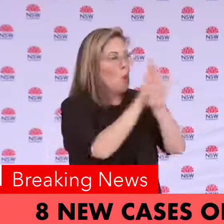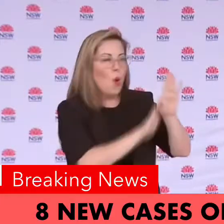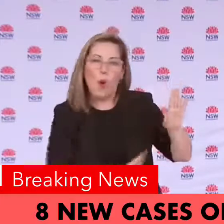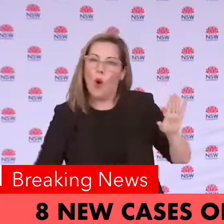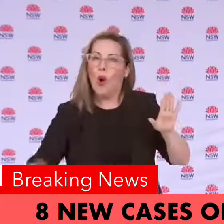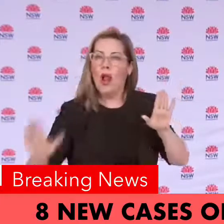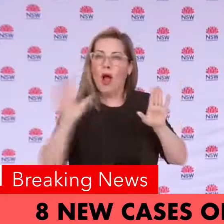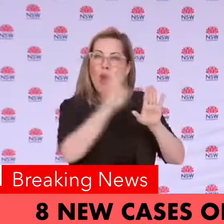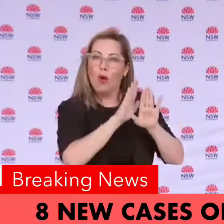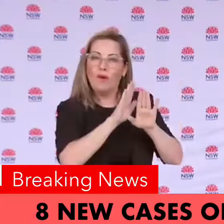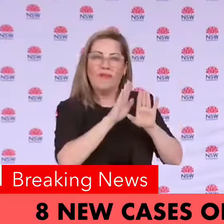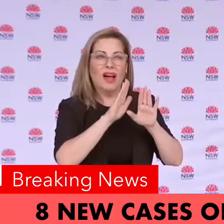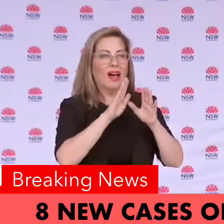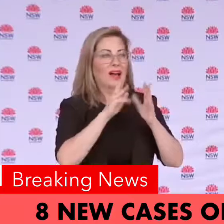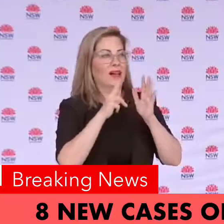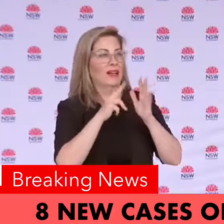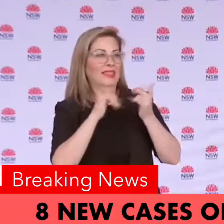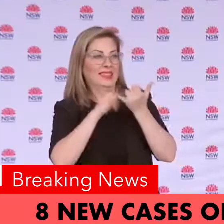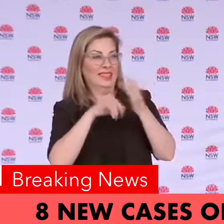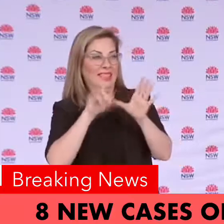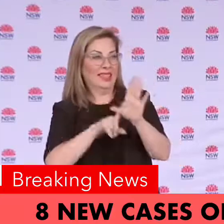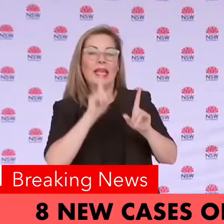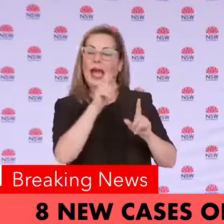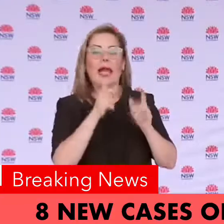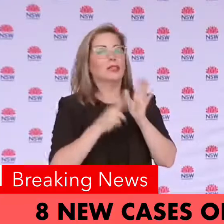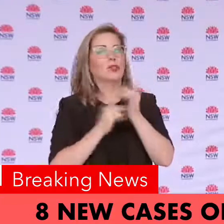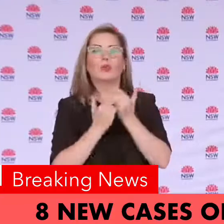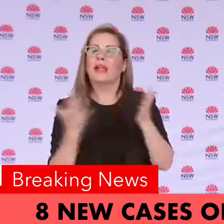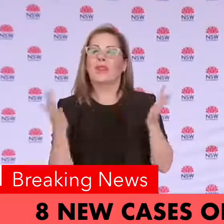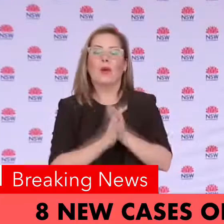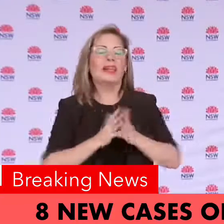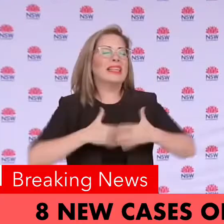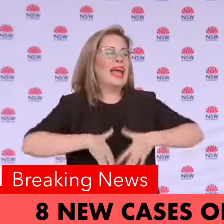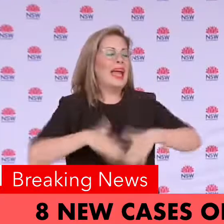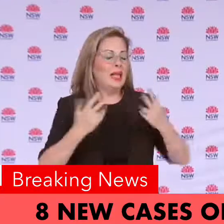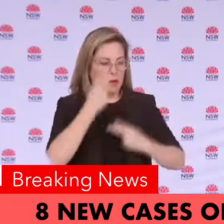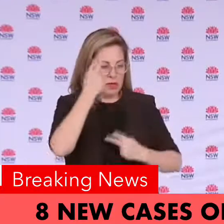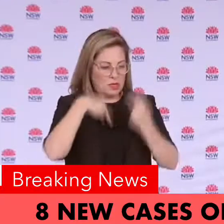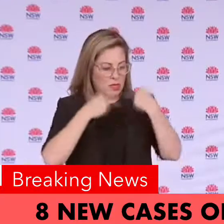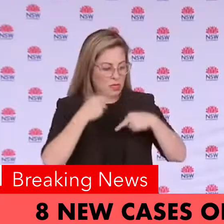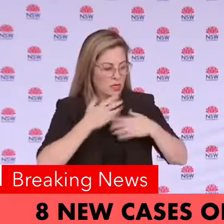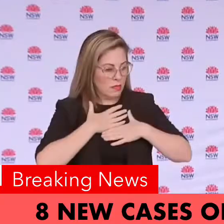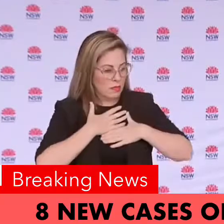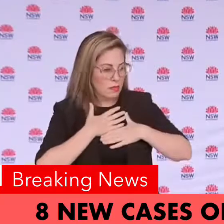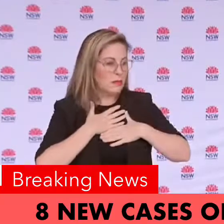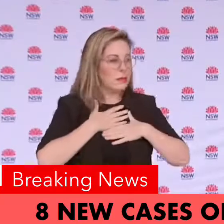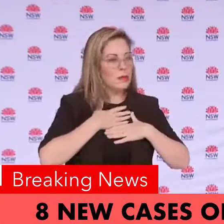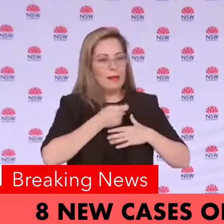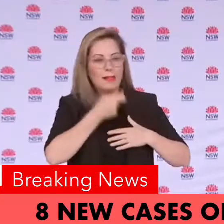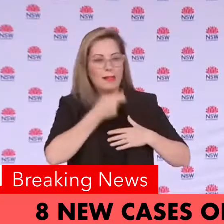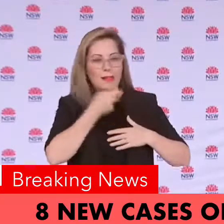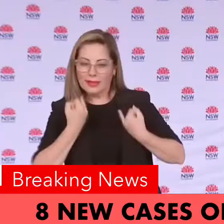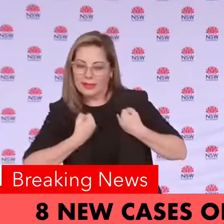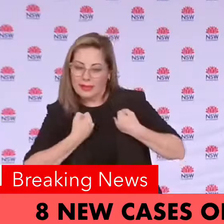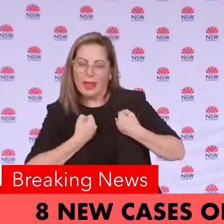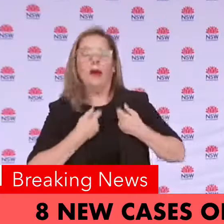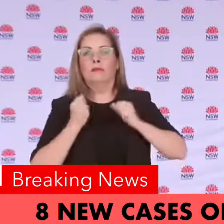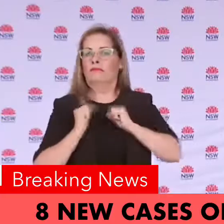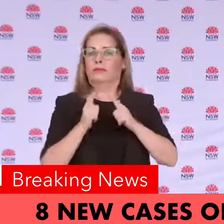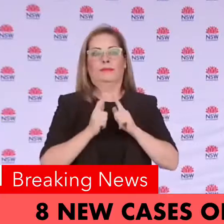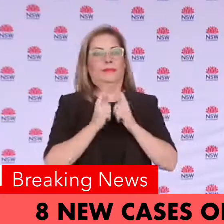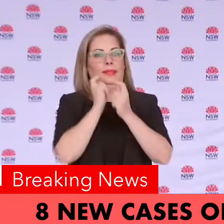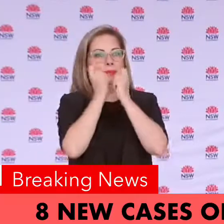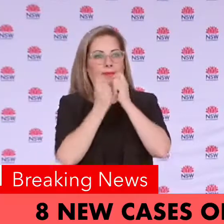New South Wales in general. So anyone who's got symptoms, please come forward for a testing. But please continue